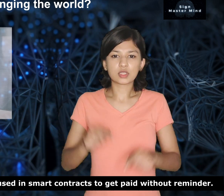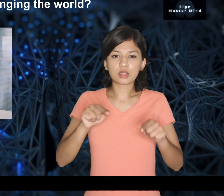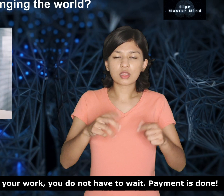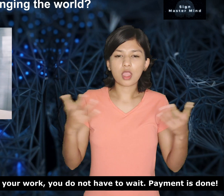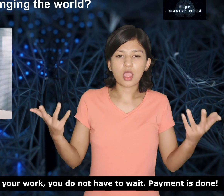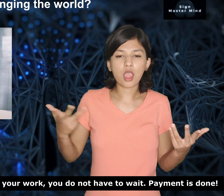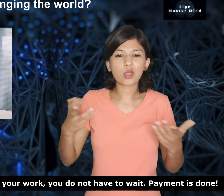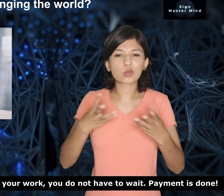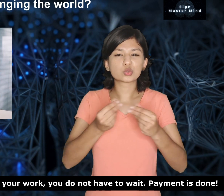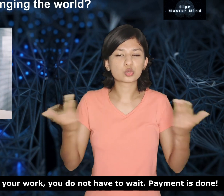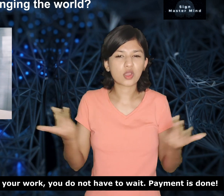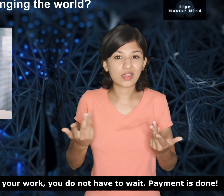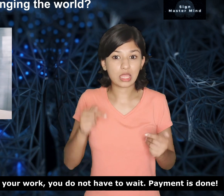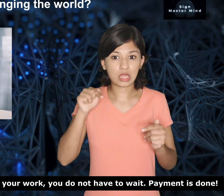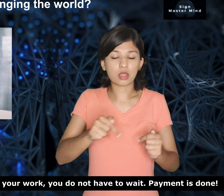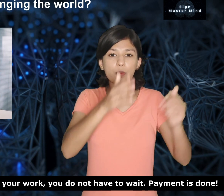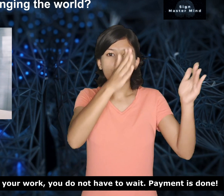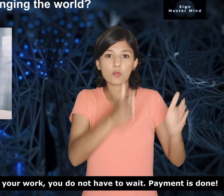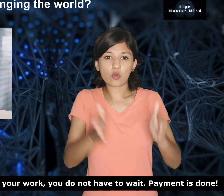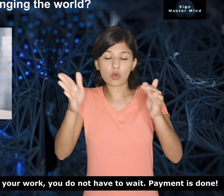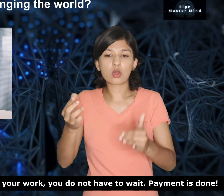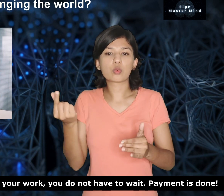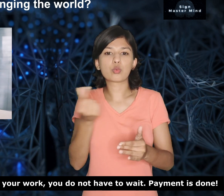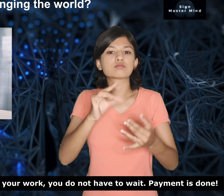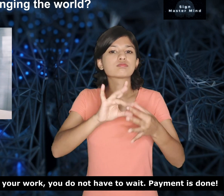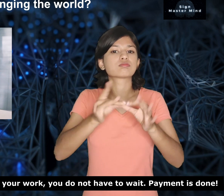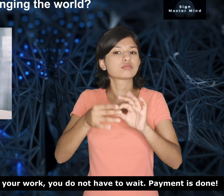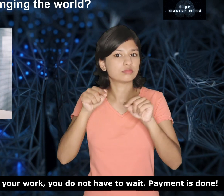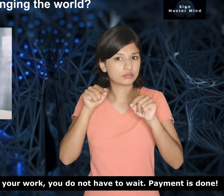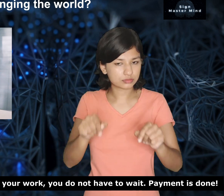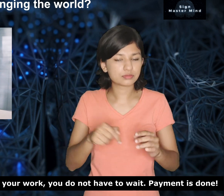When you finish your work, you do not have to wait. Payment is done.